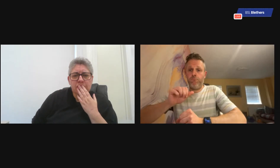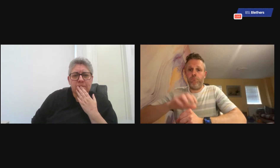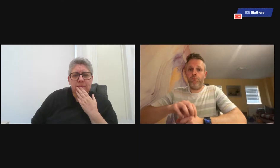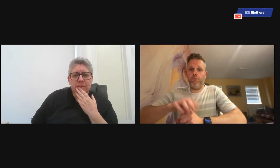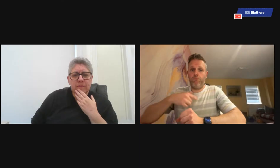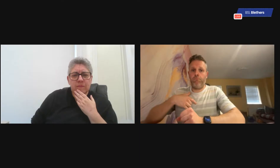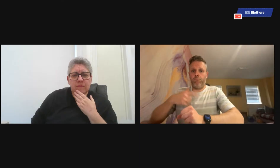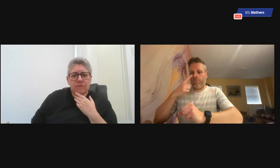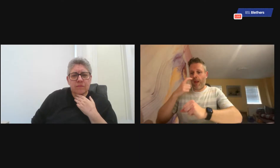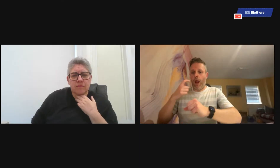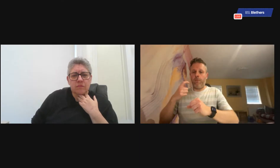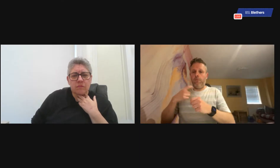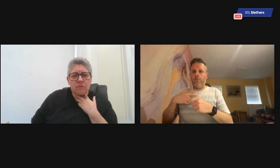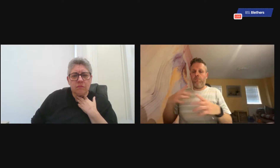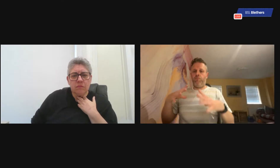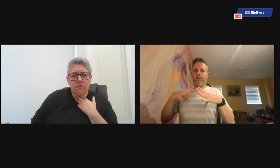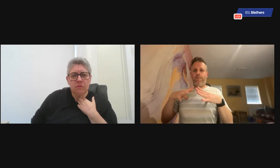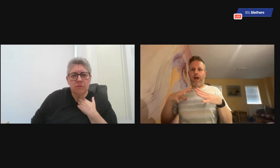a capacity to do that?